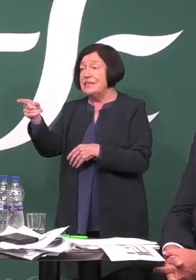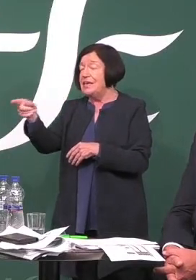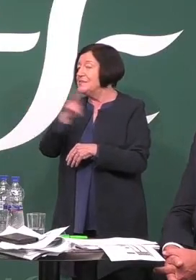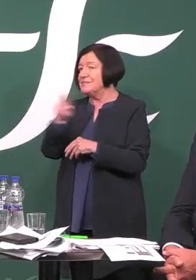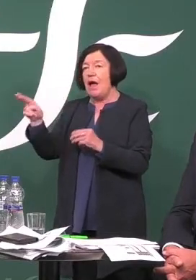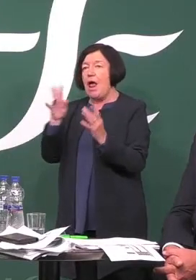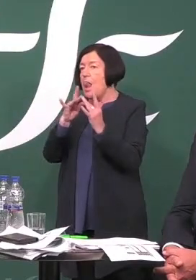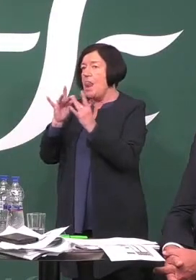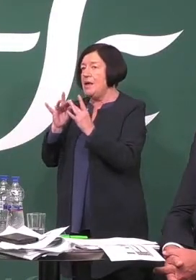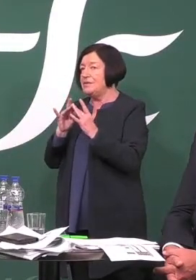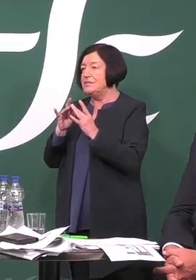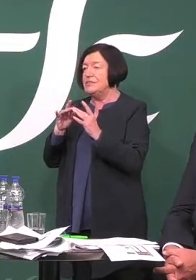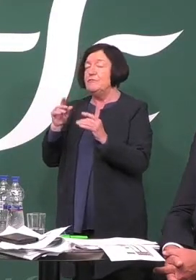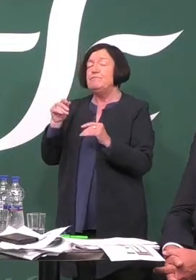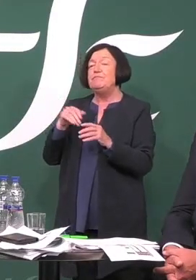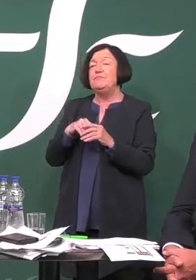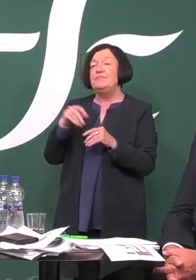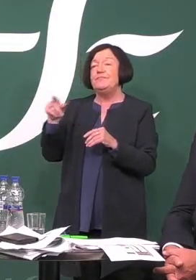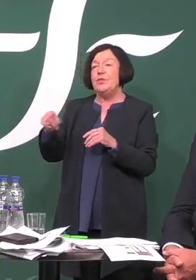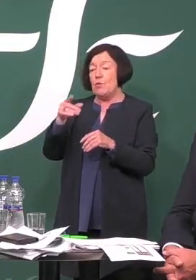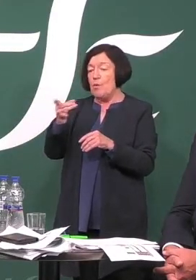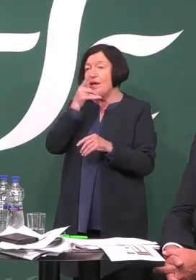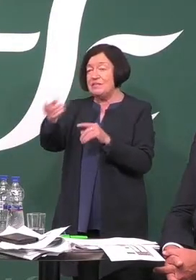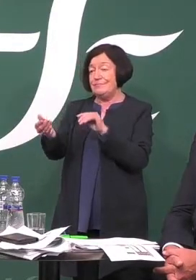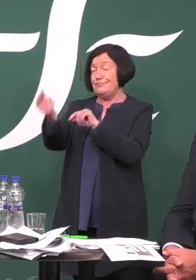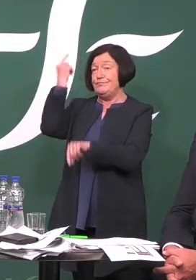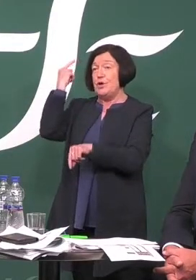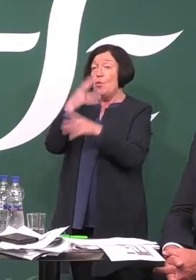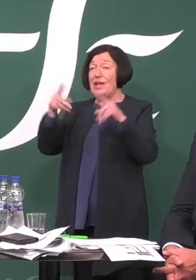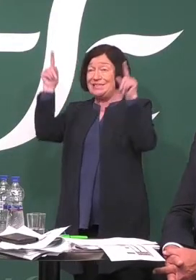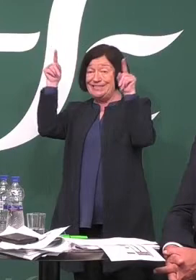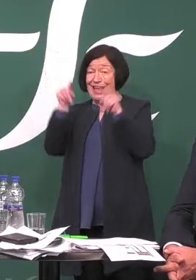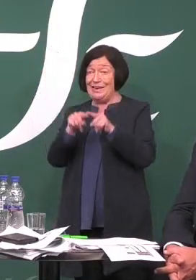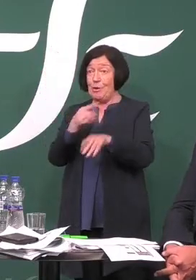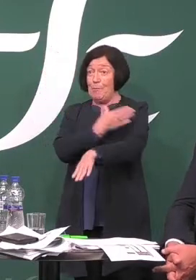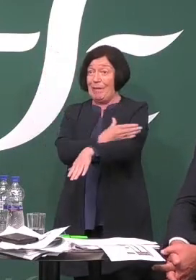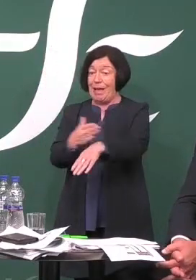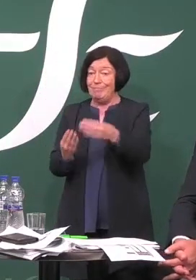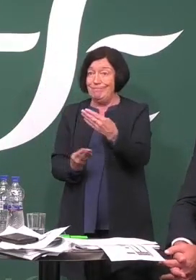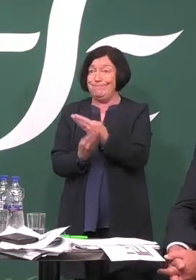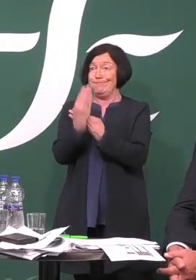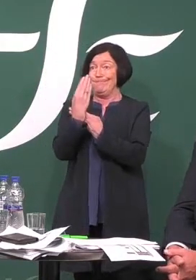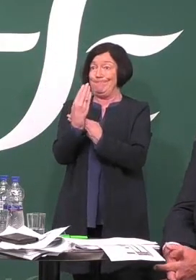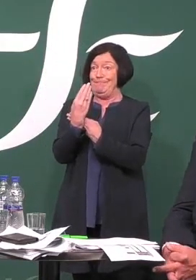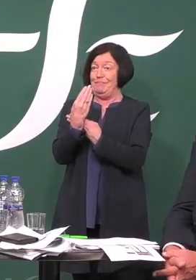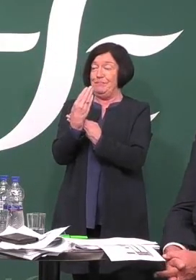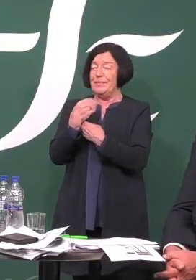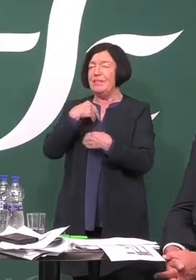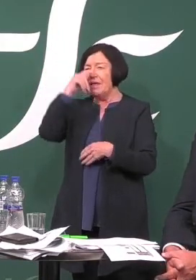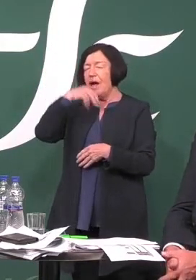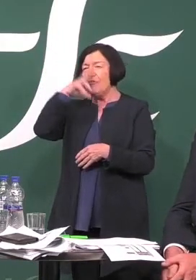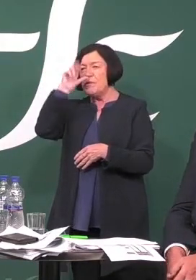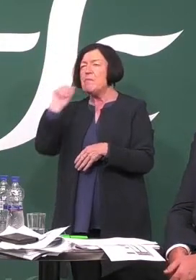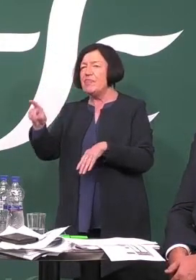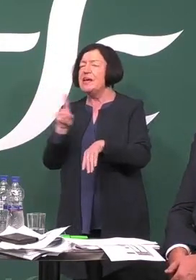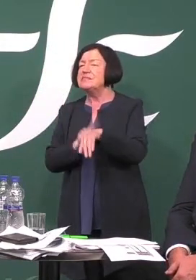not linked to this recent situation, but we were asked this some time ago when the Delta began to emerge. I think I remember saying at the time that